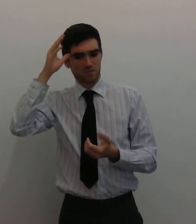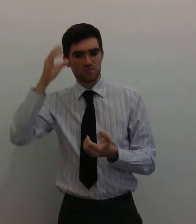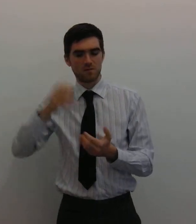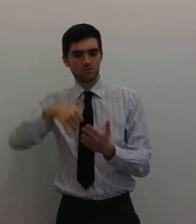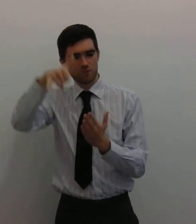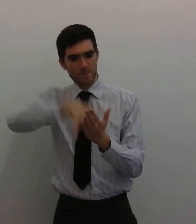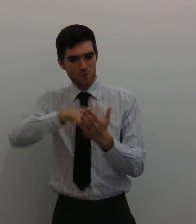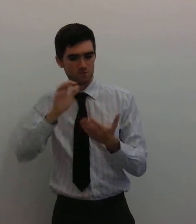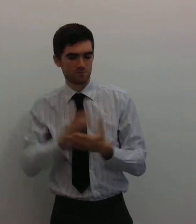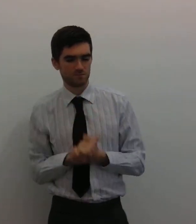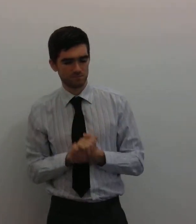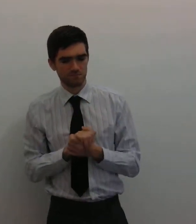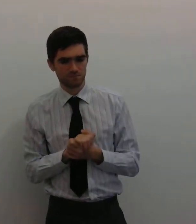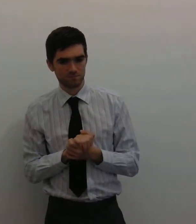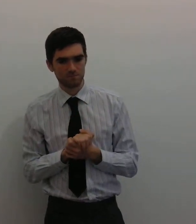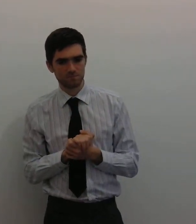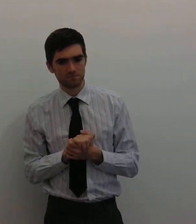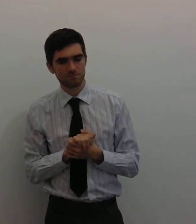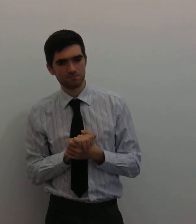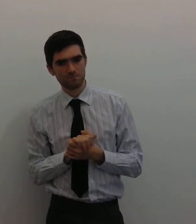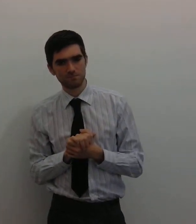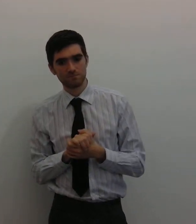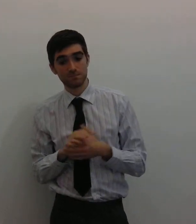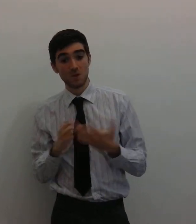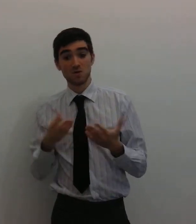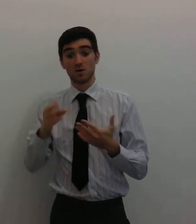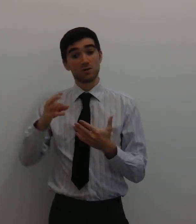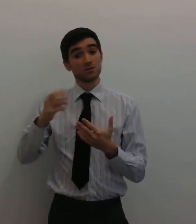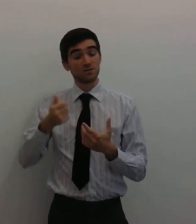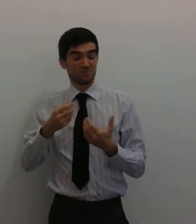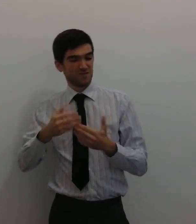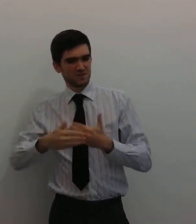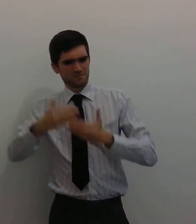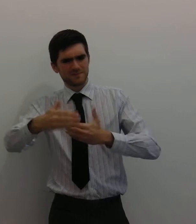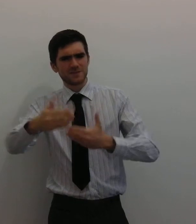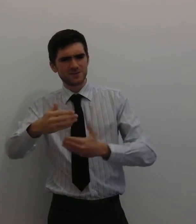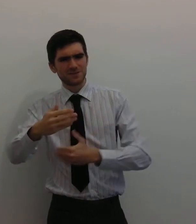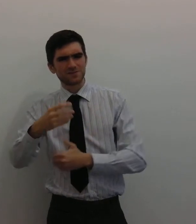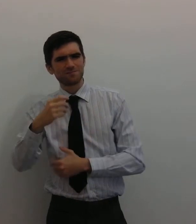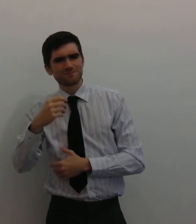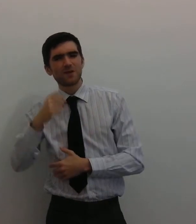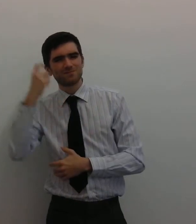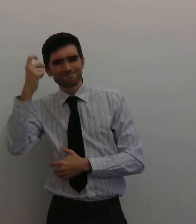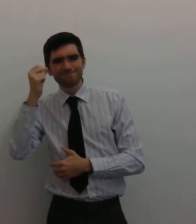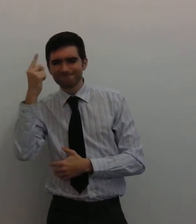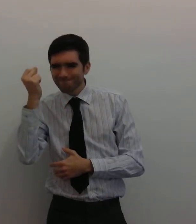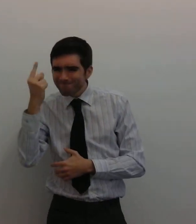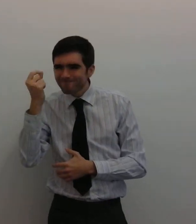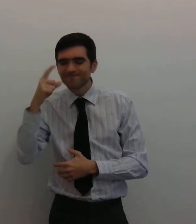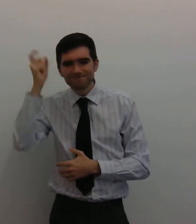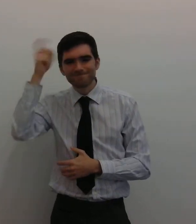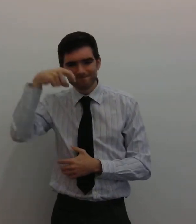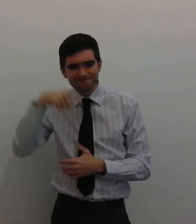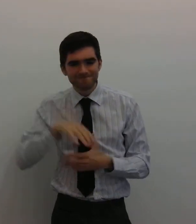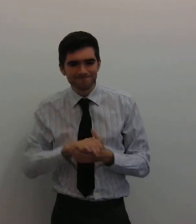Right, so then some of those stages now will become familiar. In front of you, paralegals and